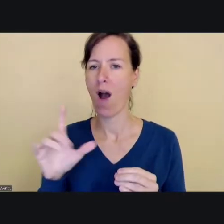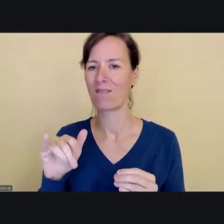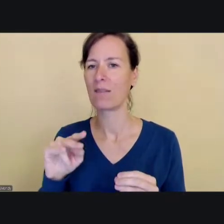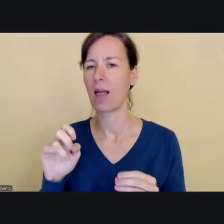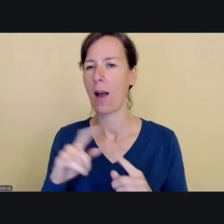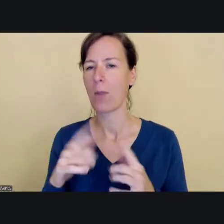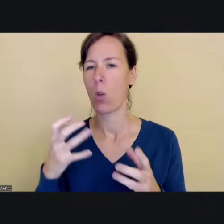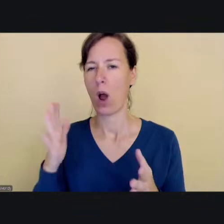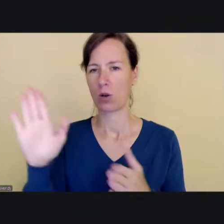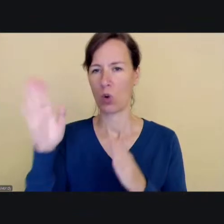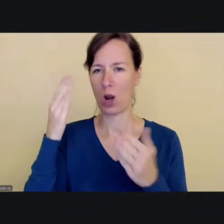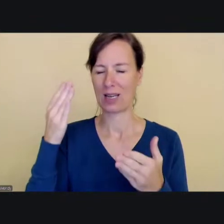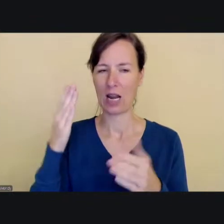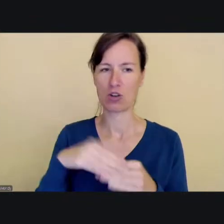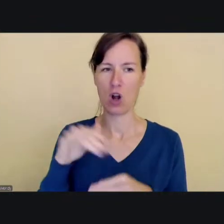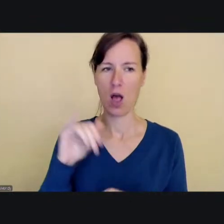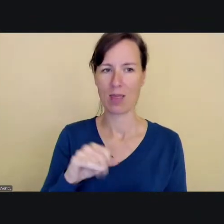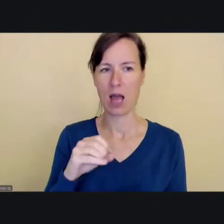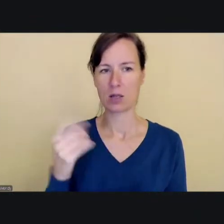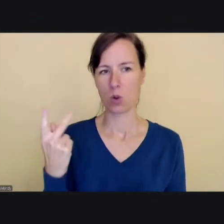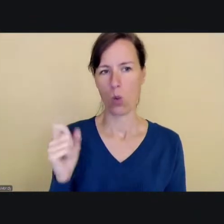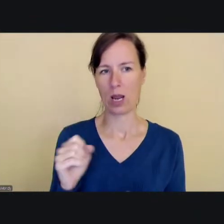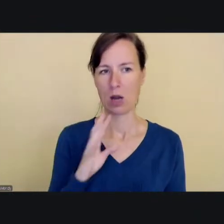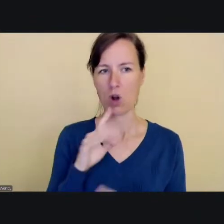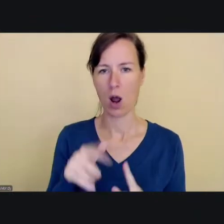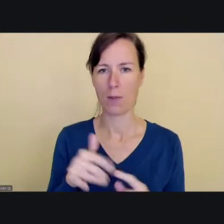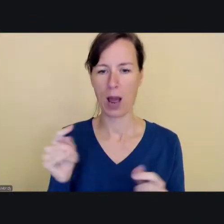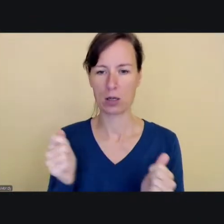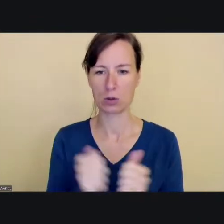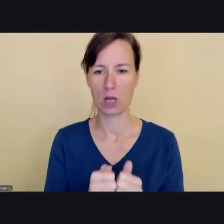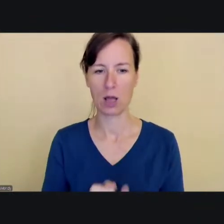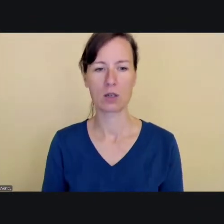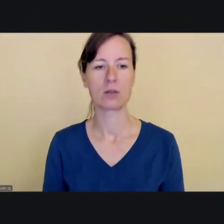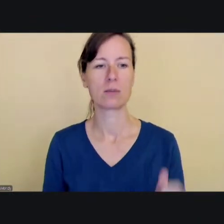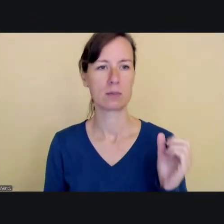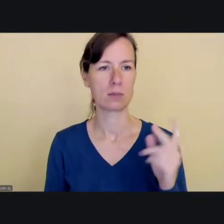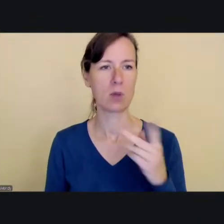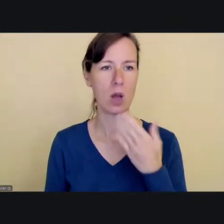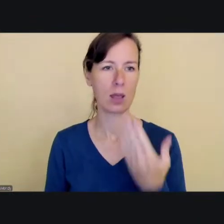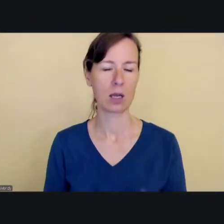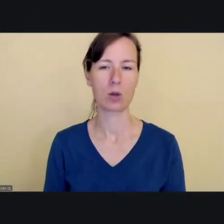we can address that for them before the snow happens. Thank you.